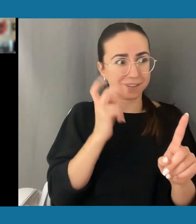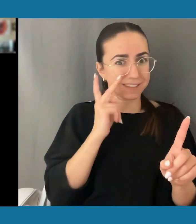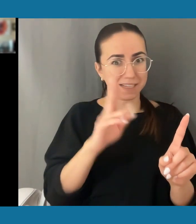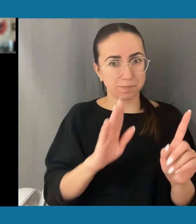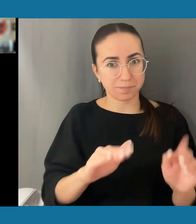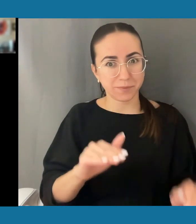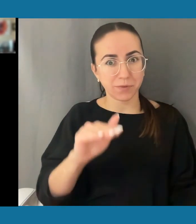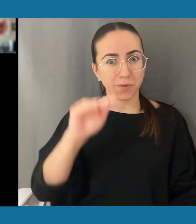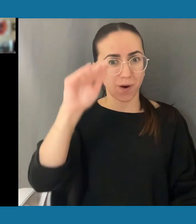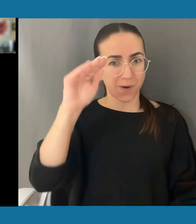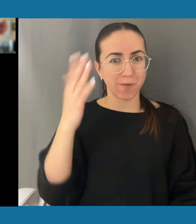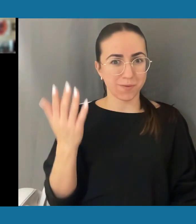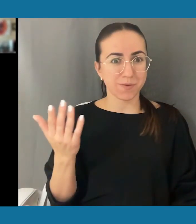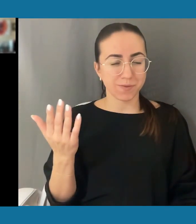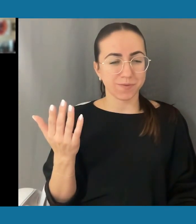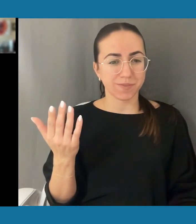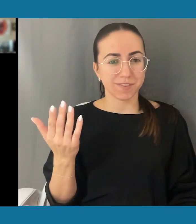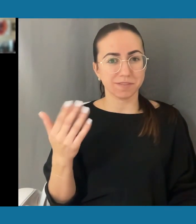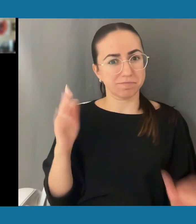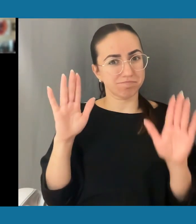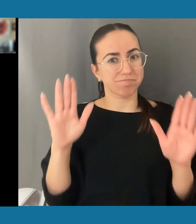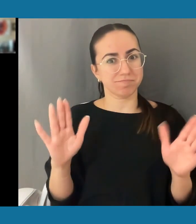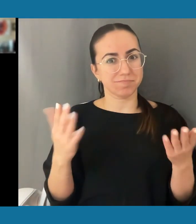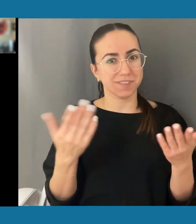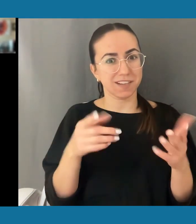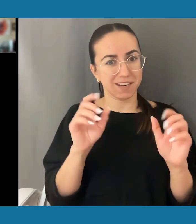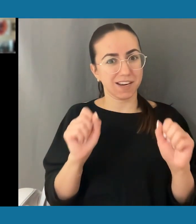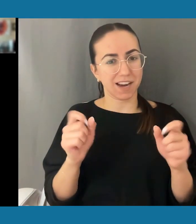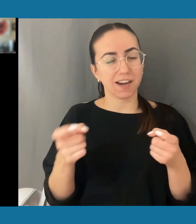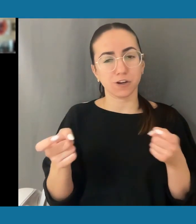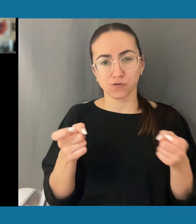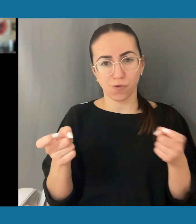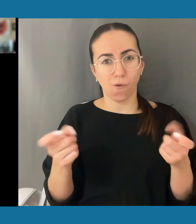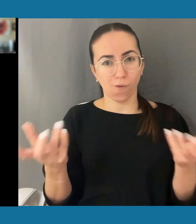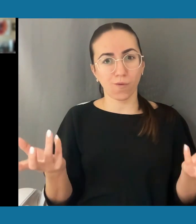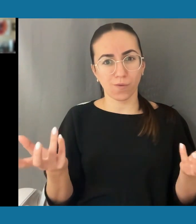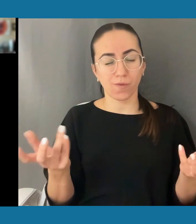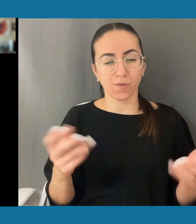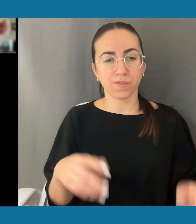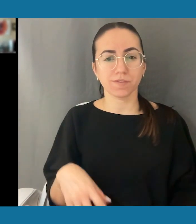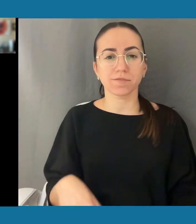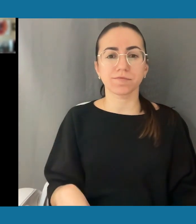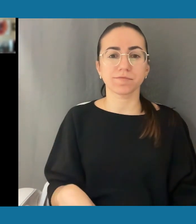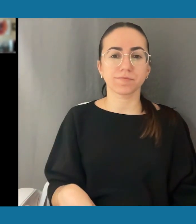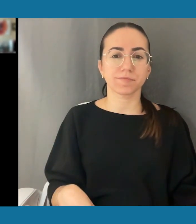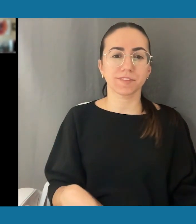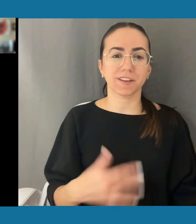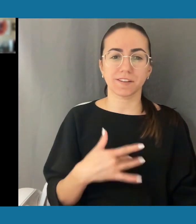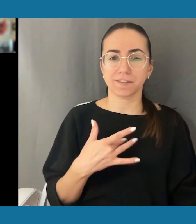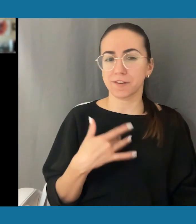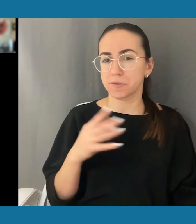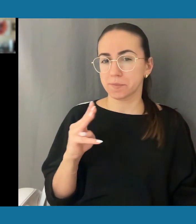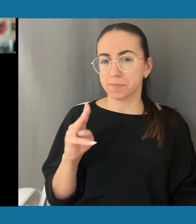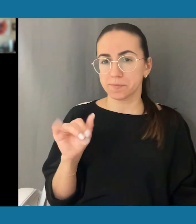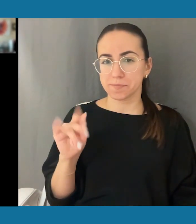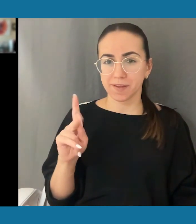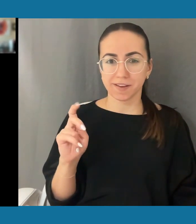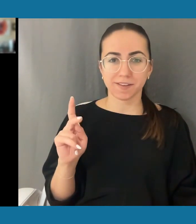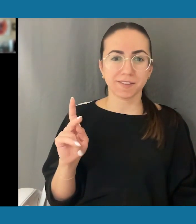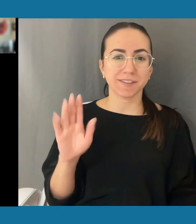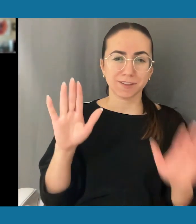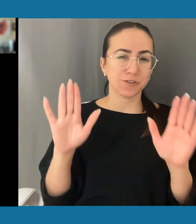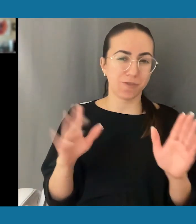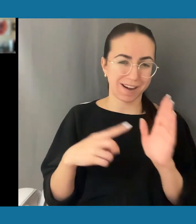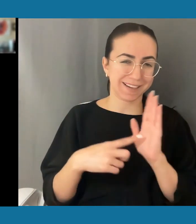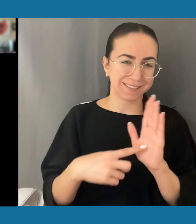control his own life. So I think, you know, Mike is a great example. You know, he's kind of our role model for SDM